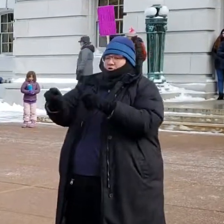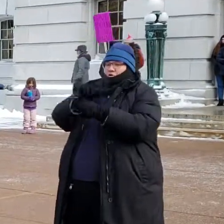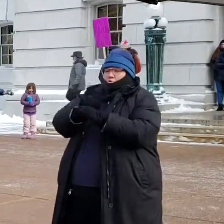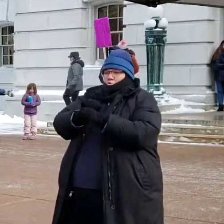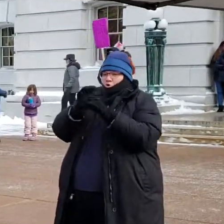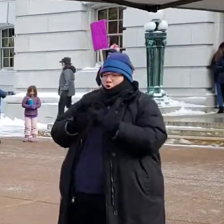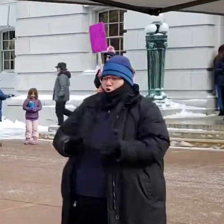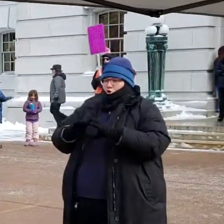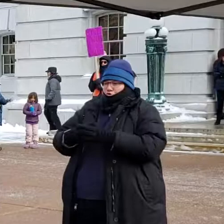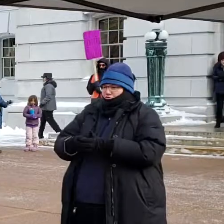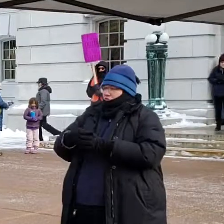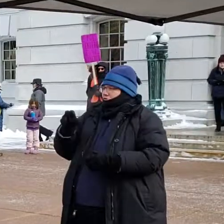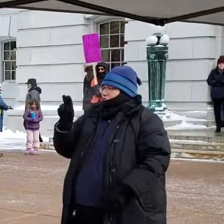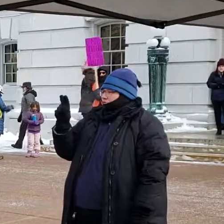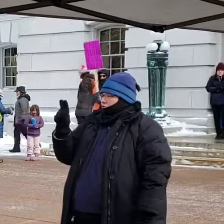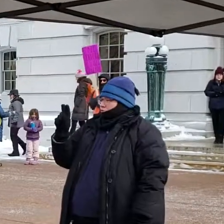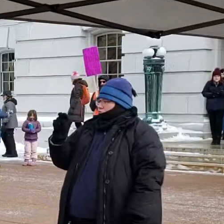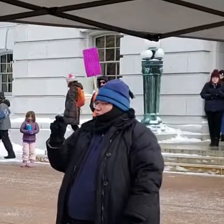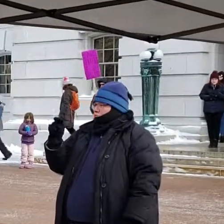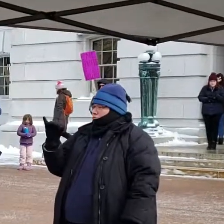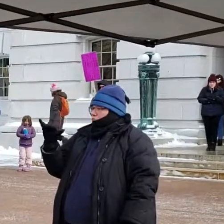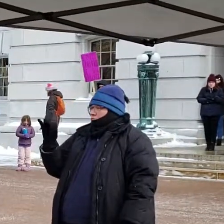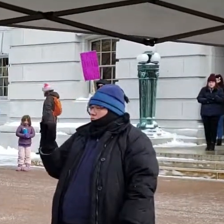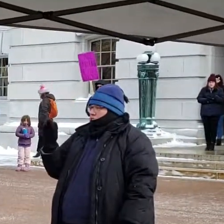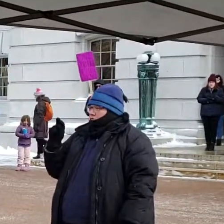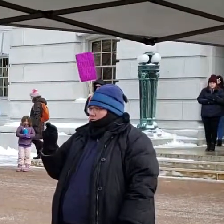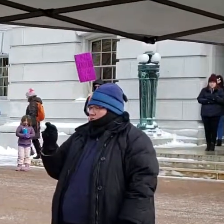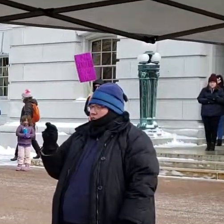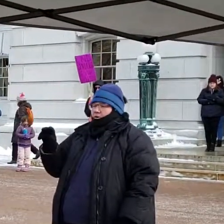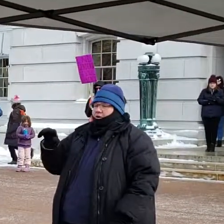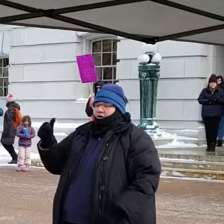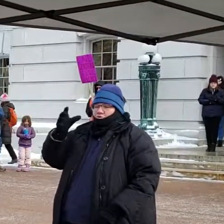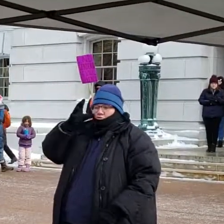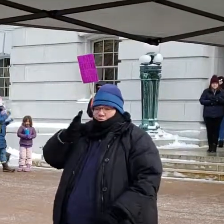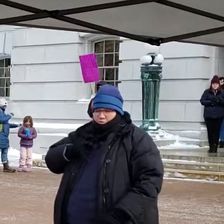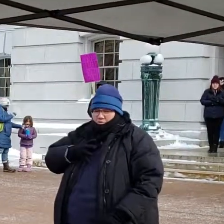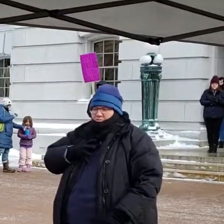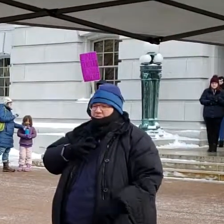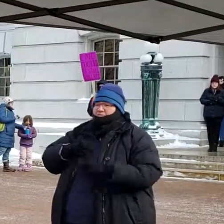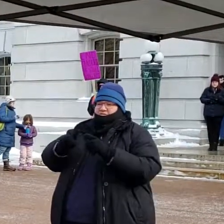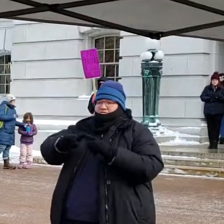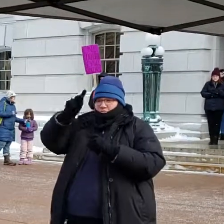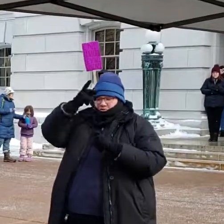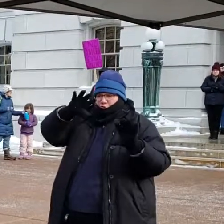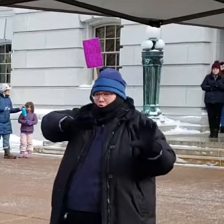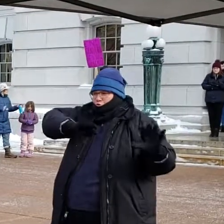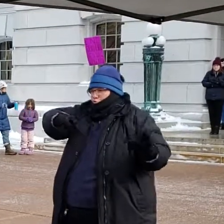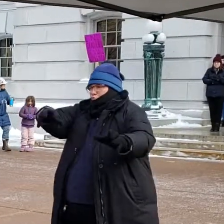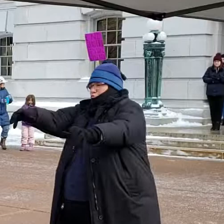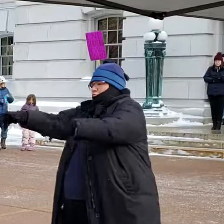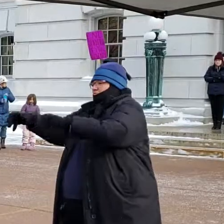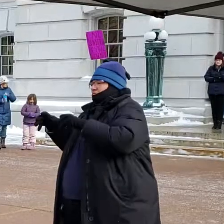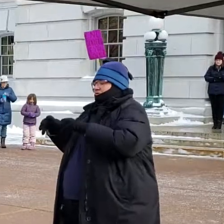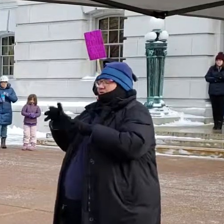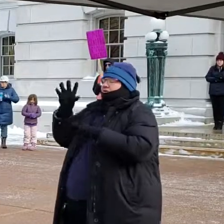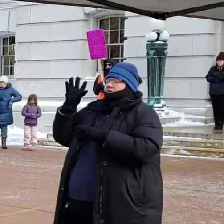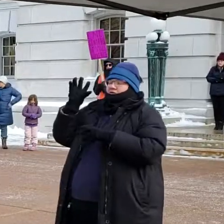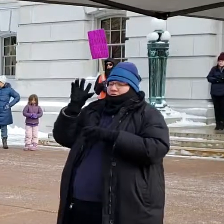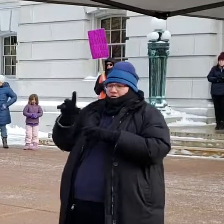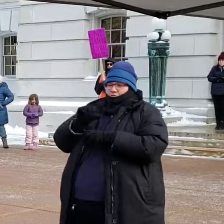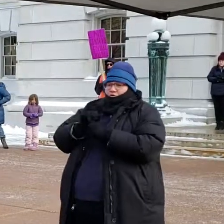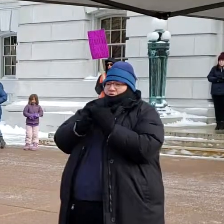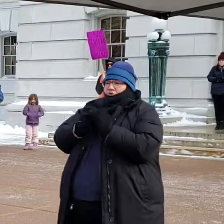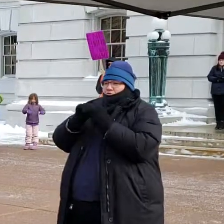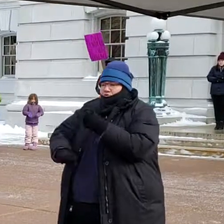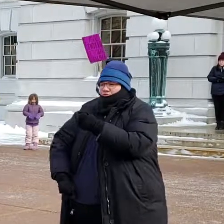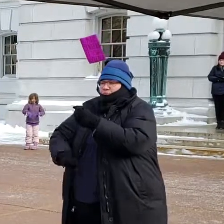to organize this fight. Now is the time to get involved with your union. Now is the